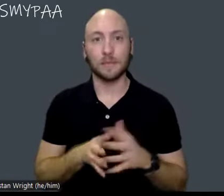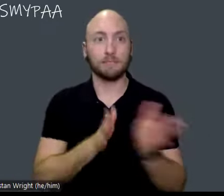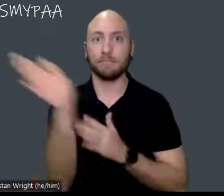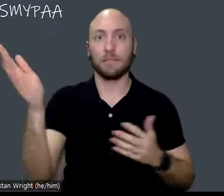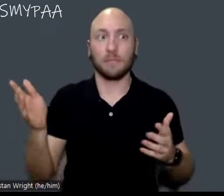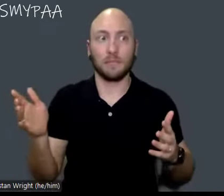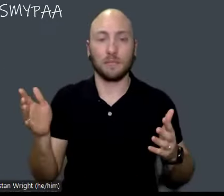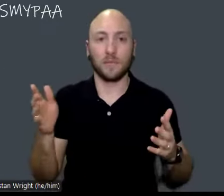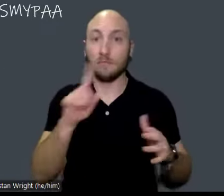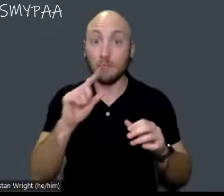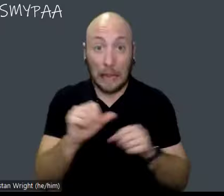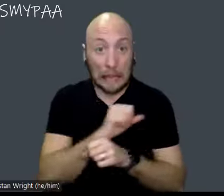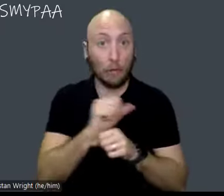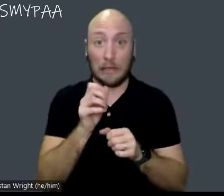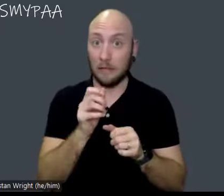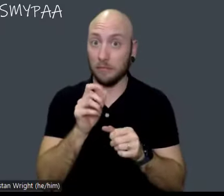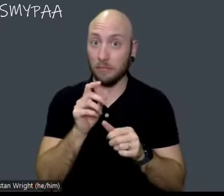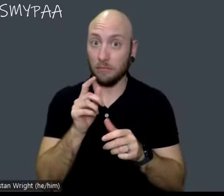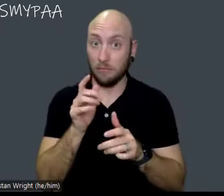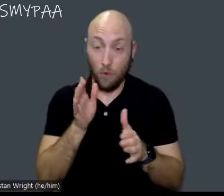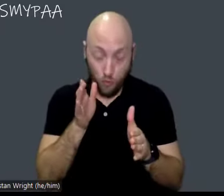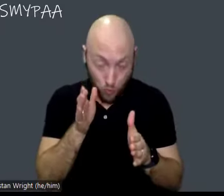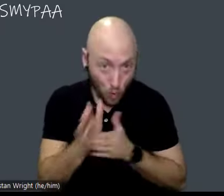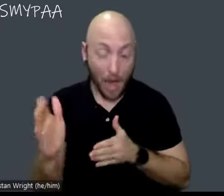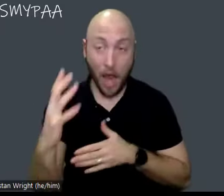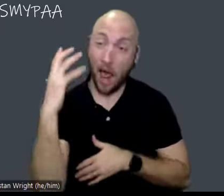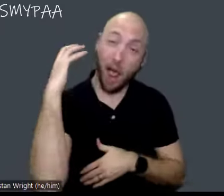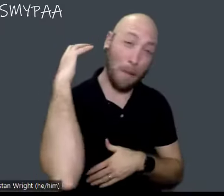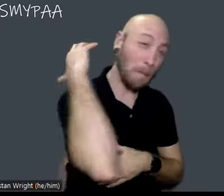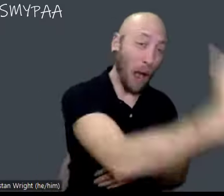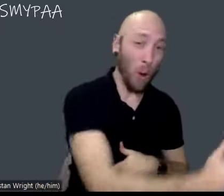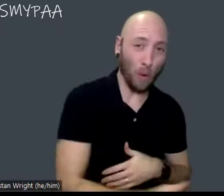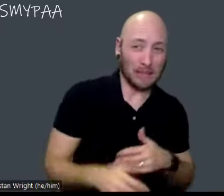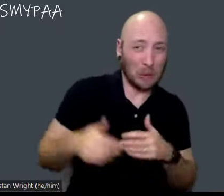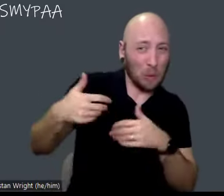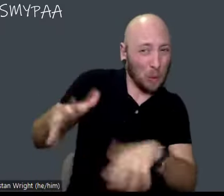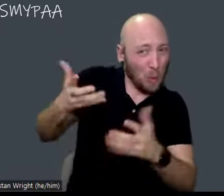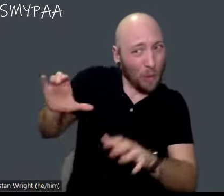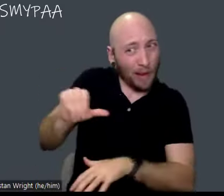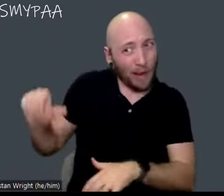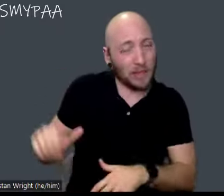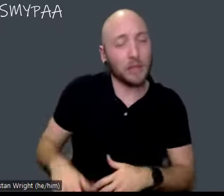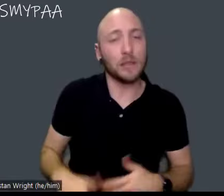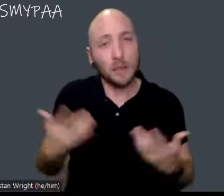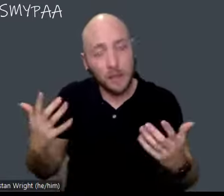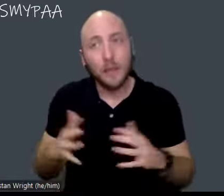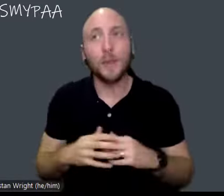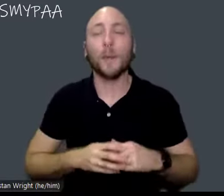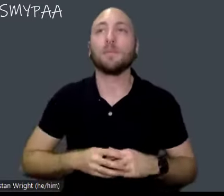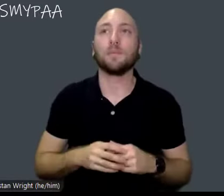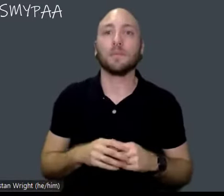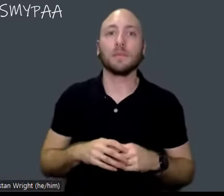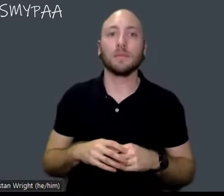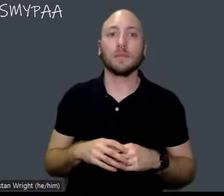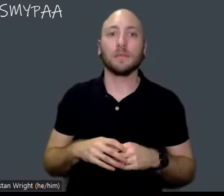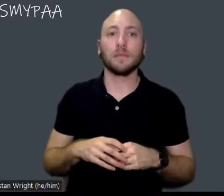like literally ran out of the meeting. And I managed to get a